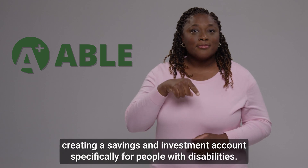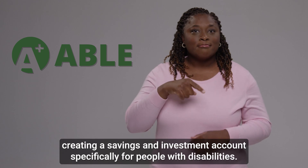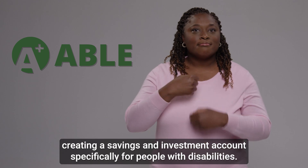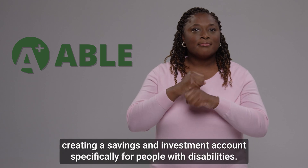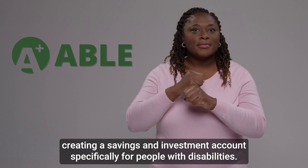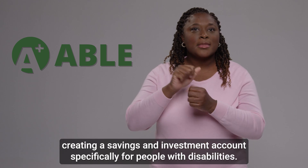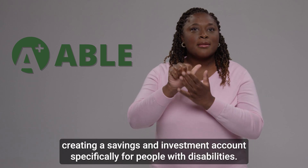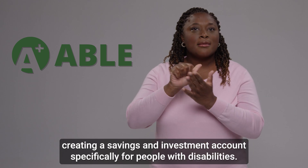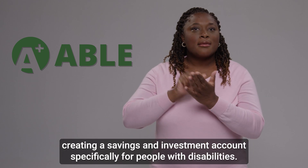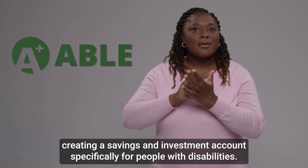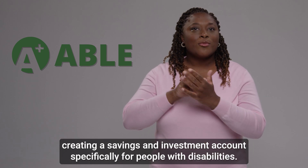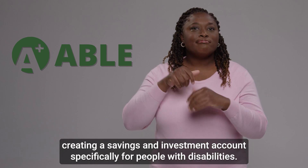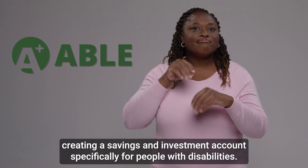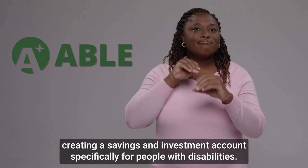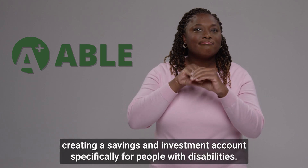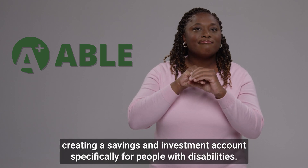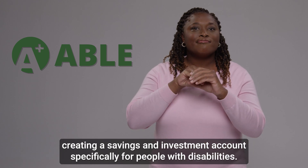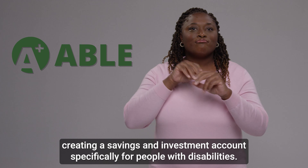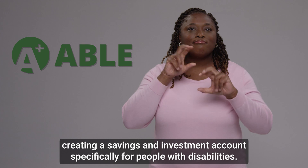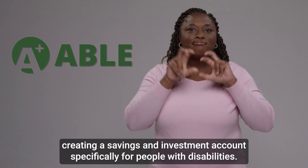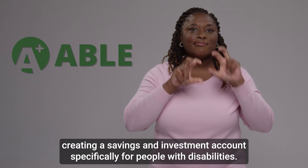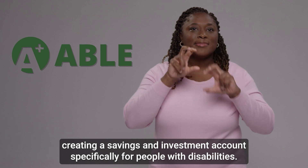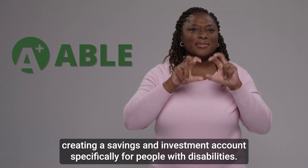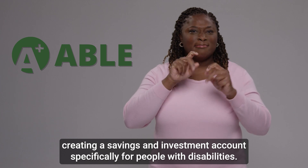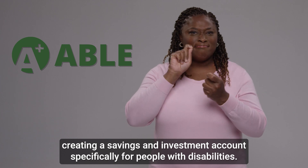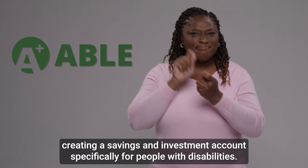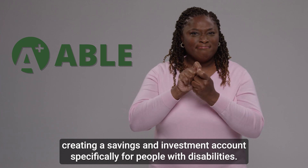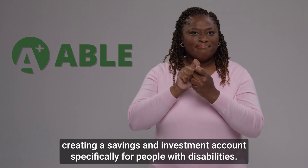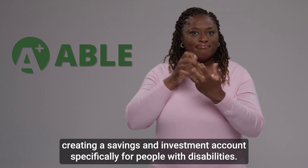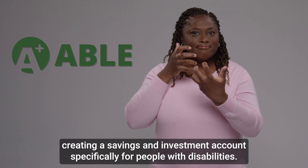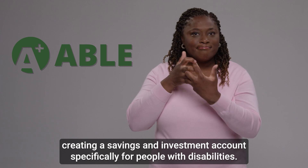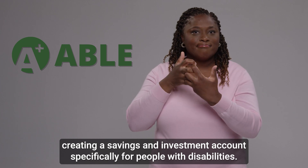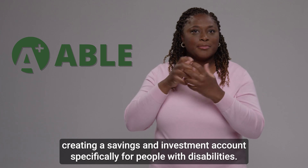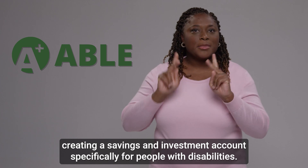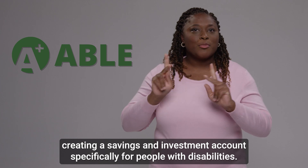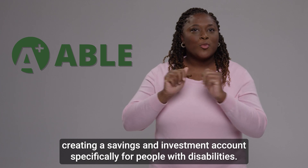creating a savings and investment account specifically for people with disabilities.